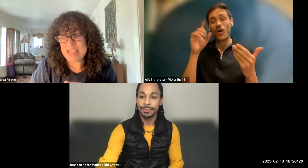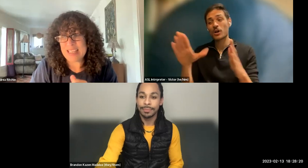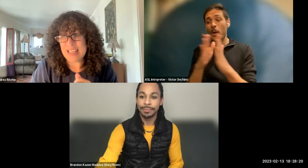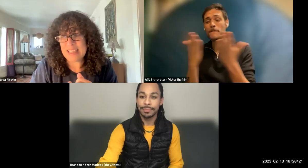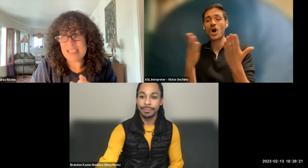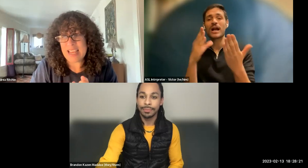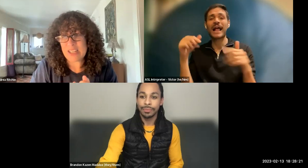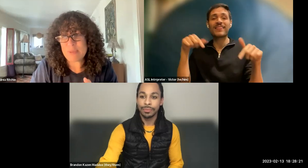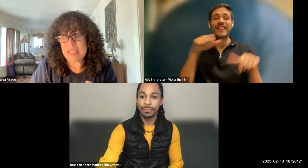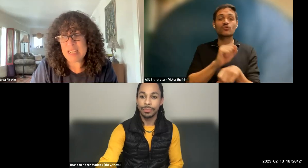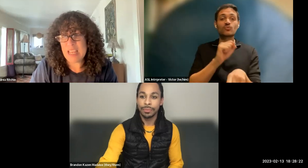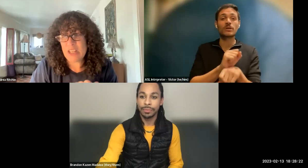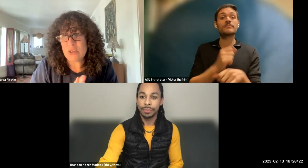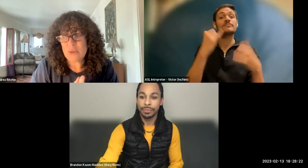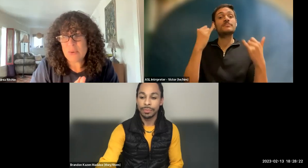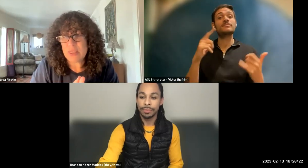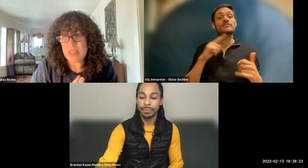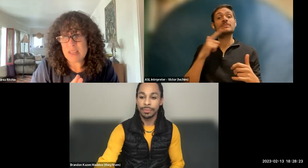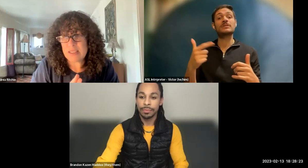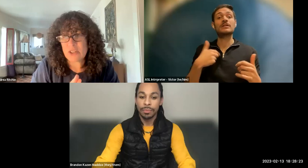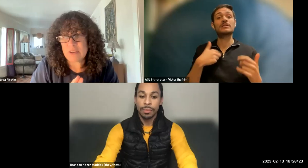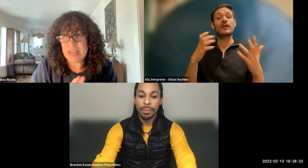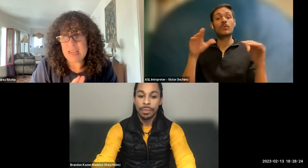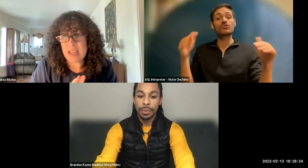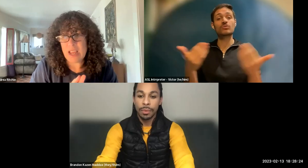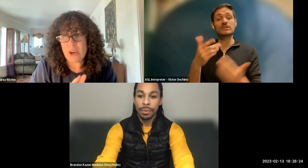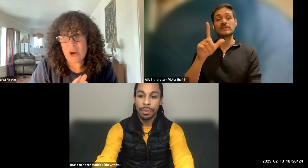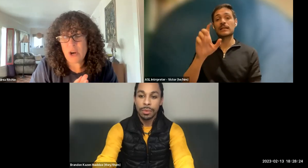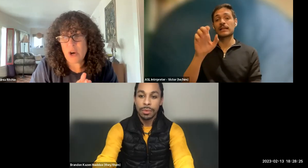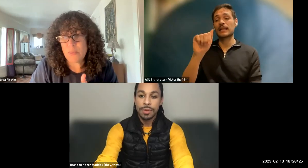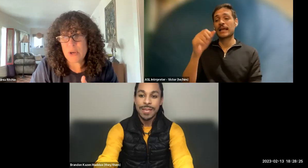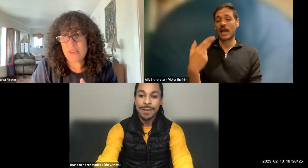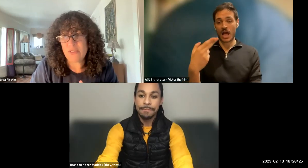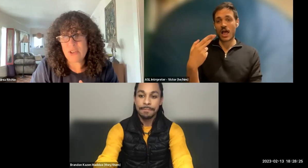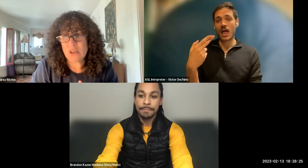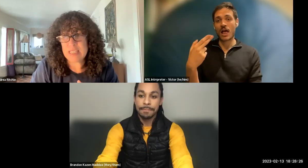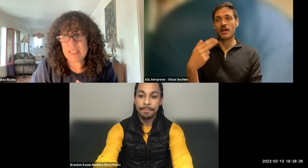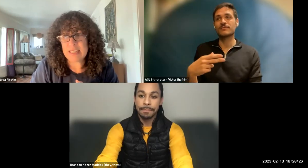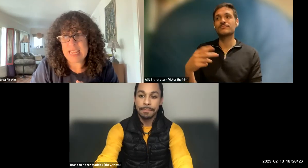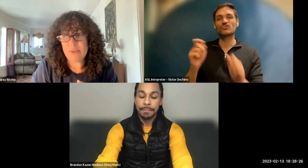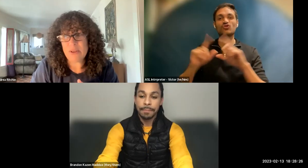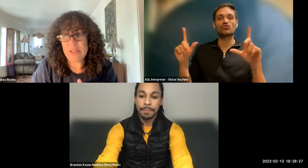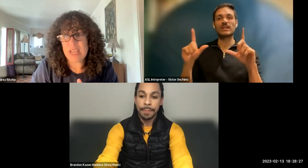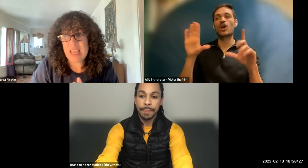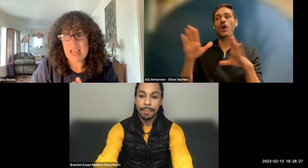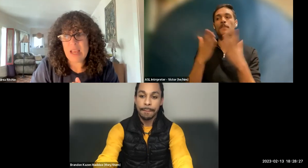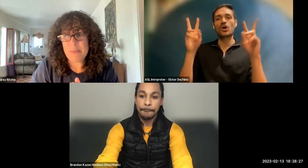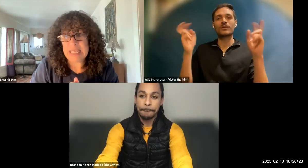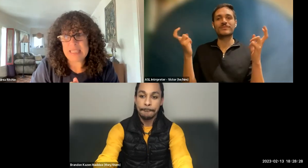Going to bring Leah-Lakshmi to the screen. Her book, The Future is